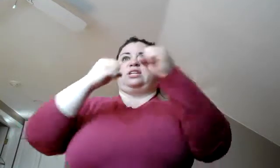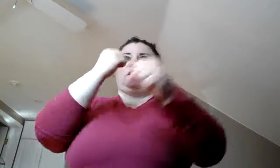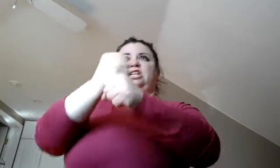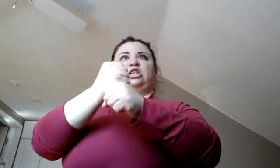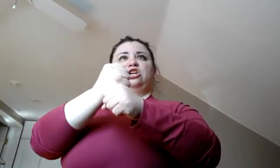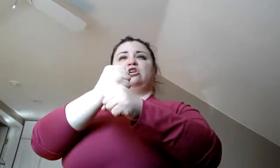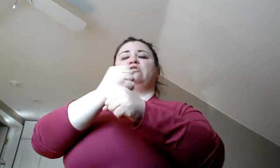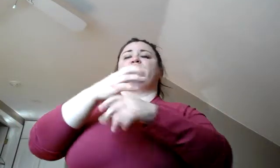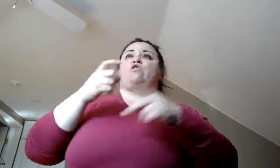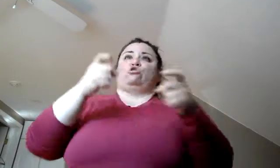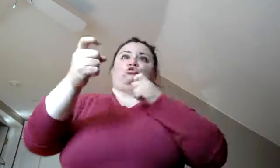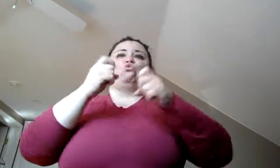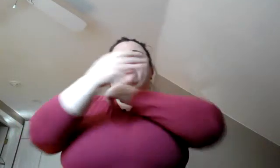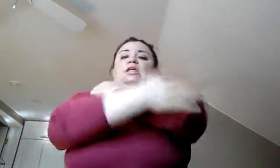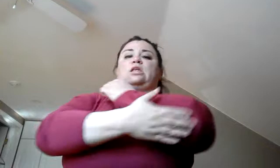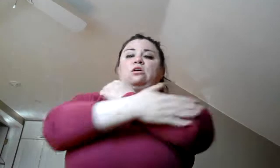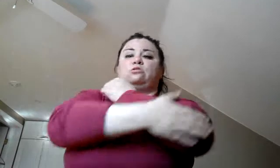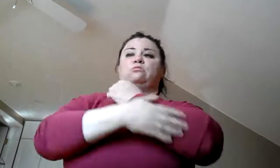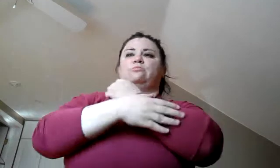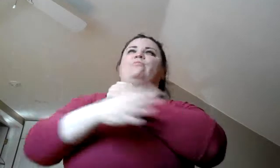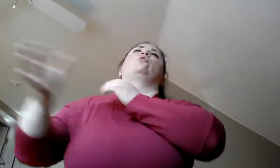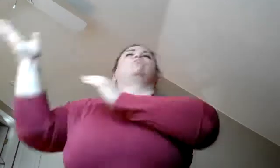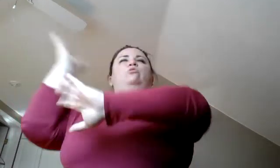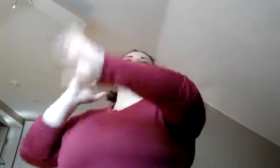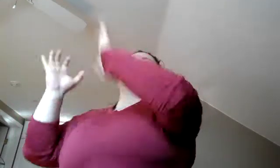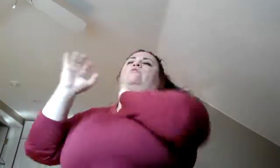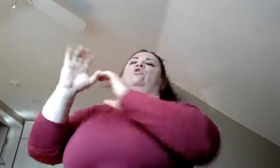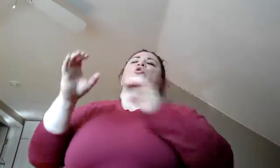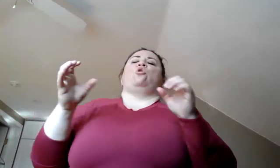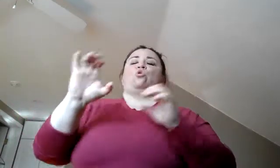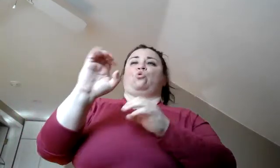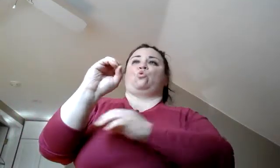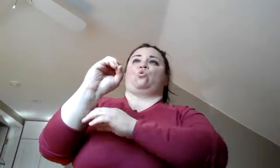nevertheless, let's go back to the Cold War. So, let me check my time.